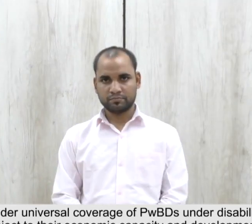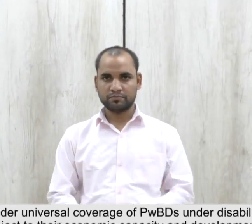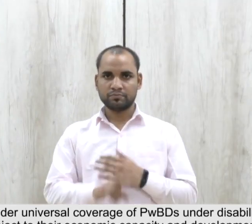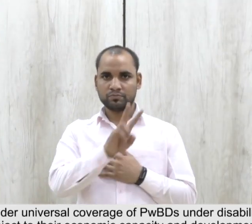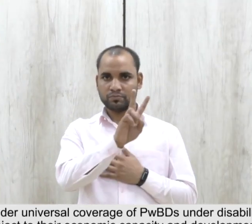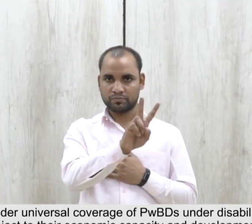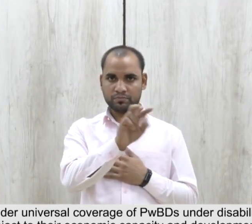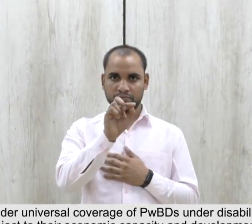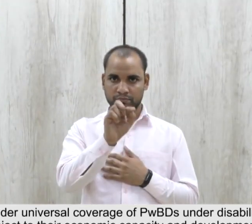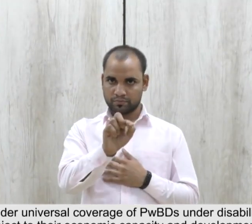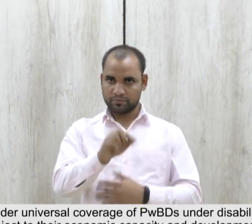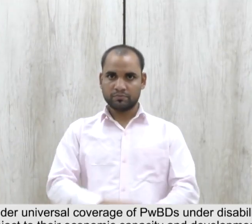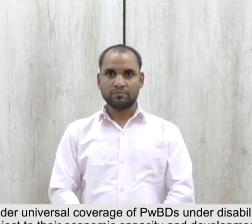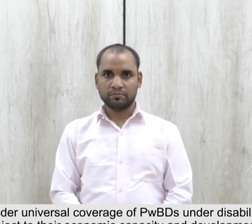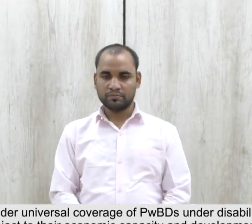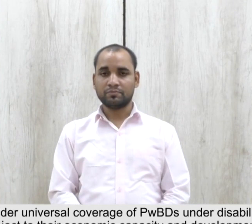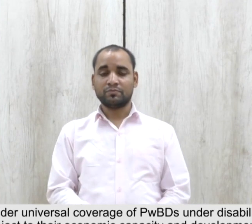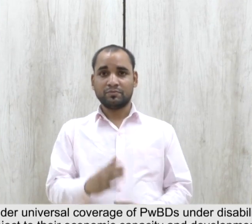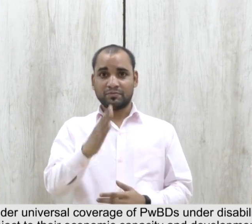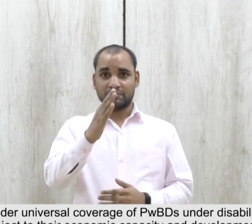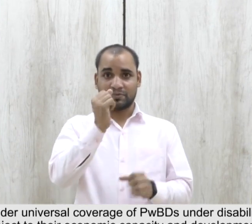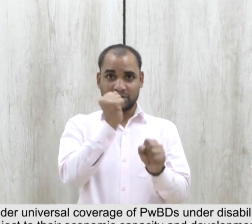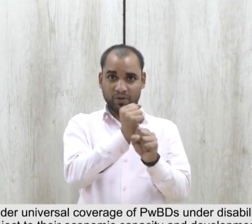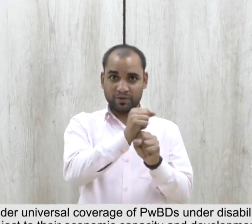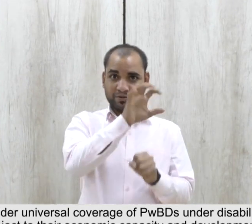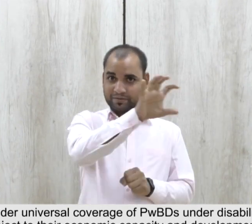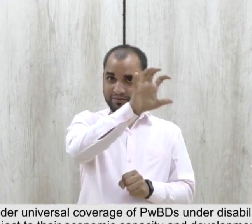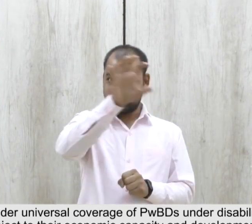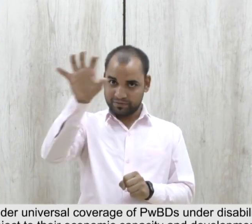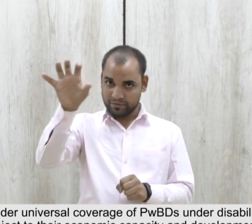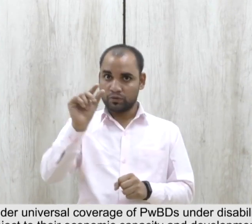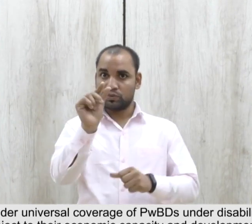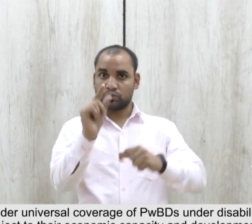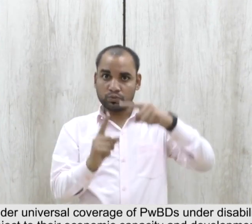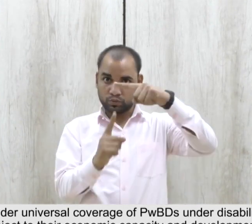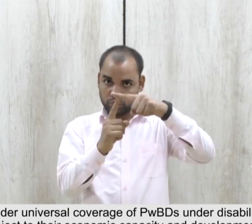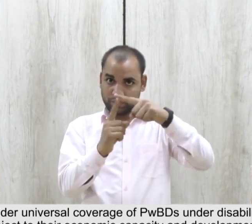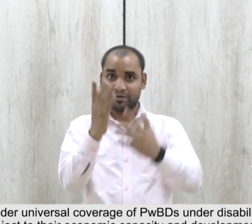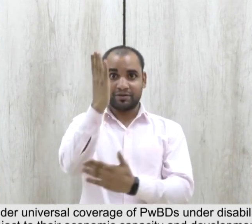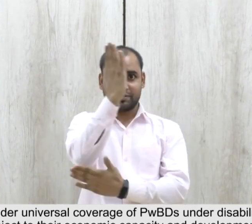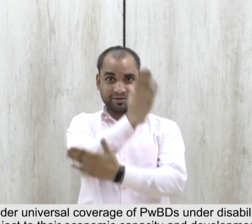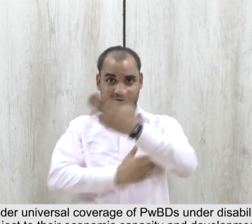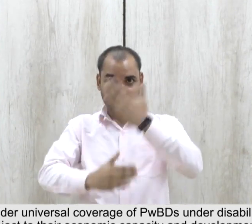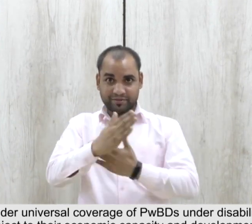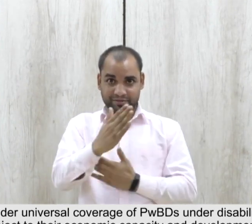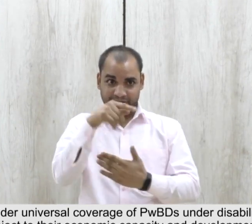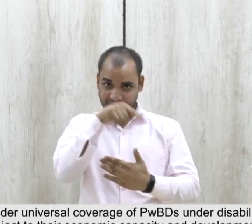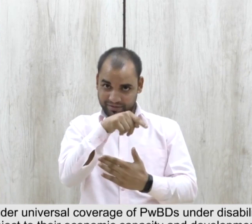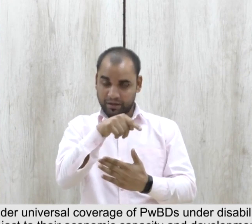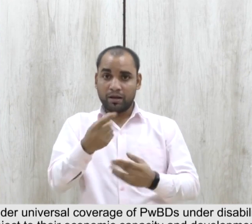States, union territories to consider universal coverage of PWBDs under disability pension scheme subject to the economic